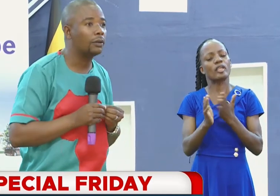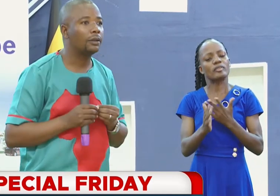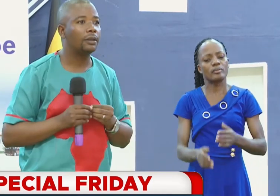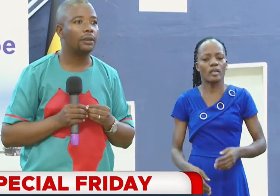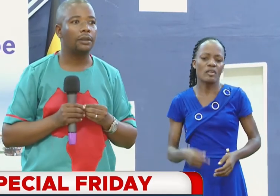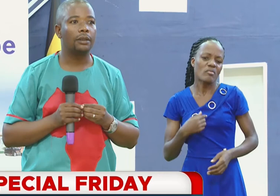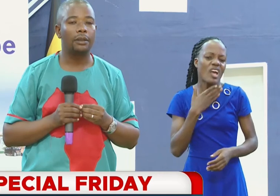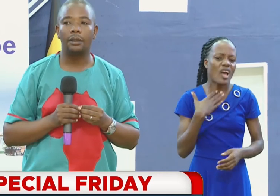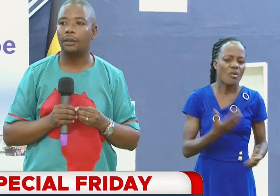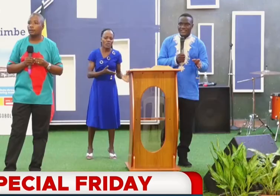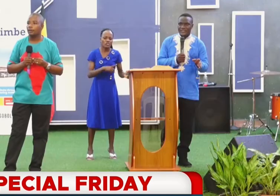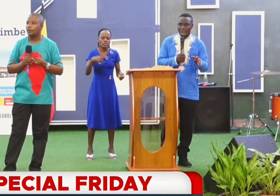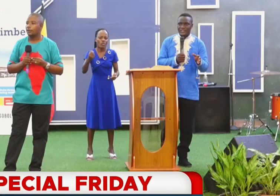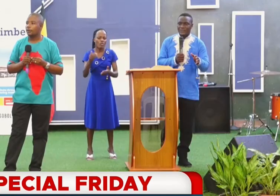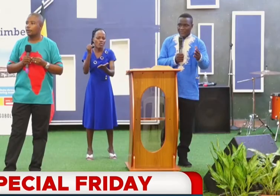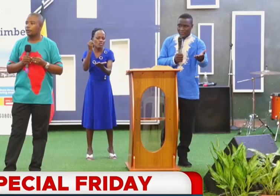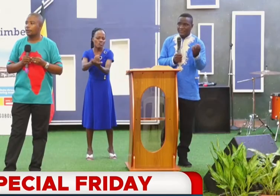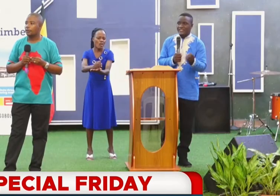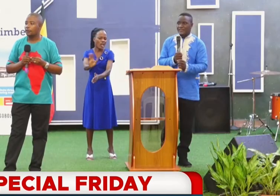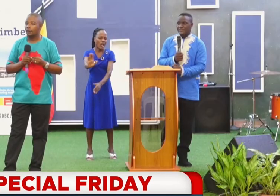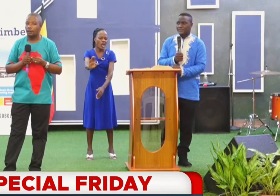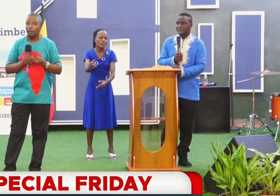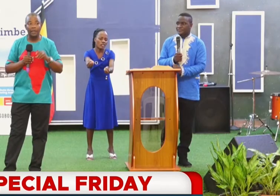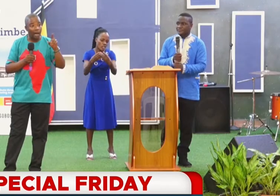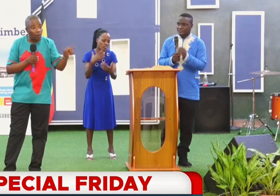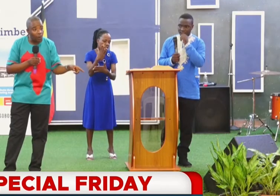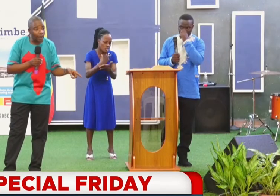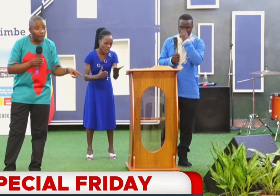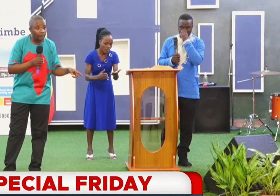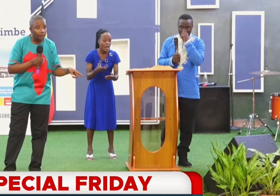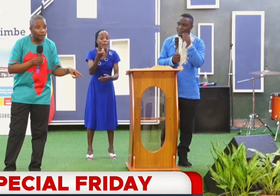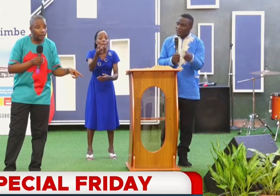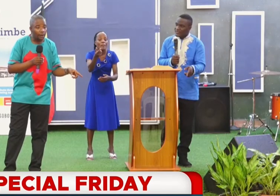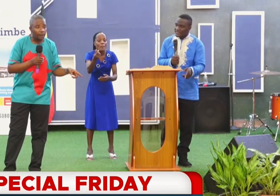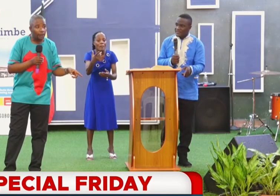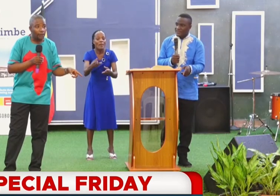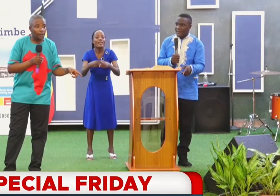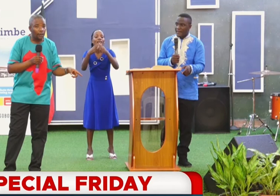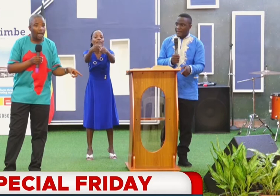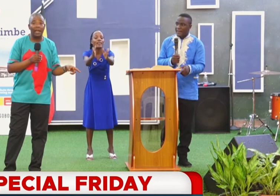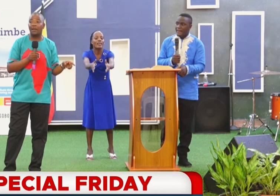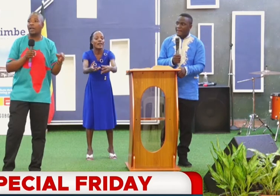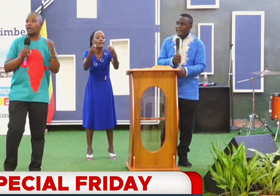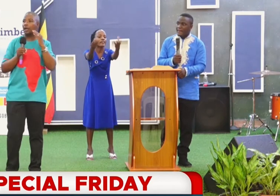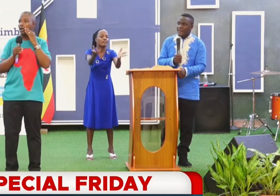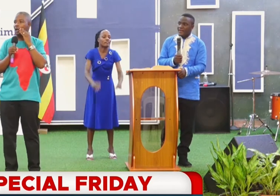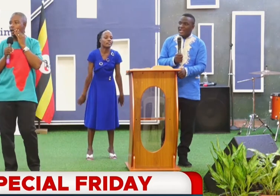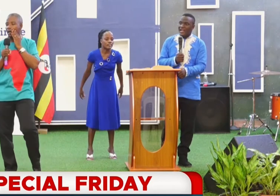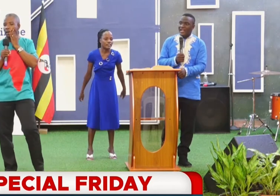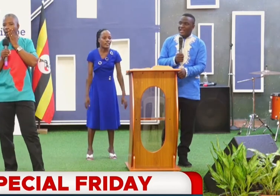yao. I want quick, I don't have a title to take the Bible. Give me some. Ani naamuora. Borrows. Abera naga